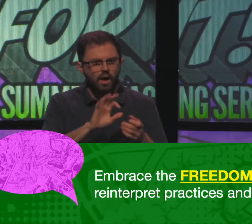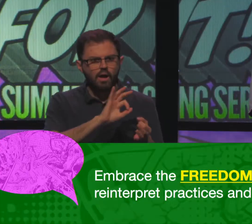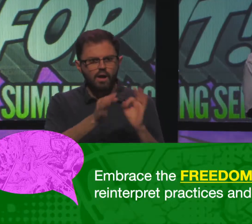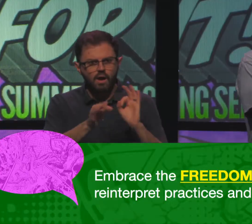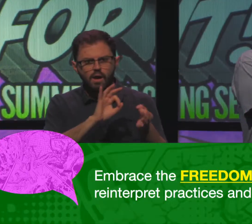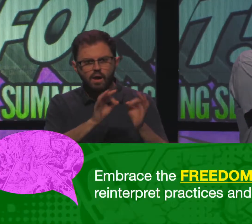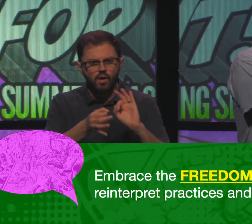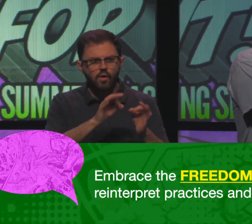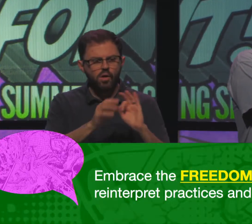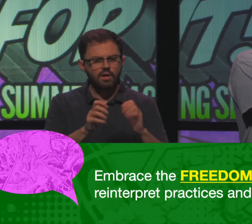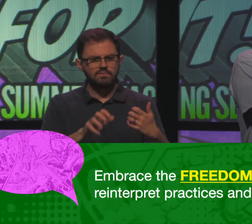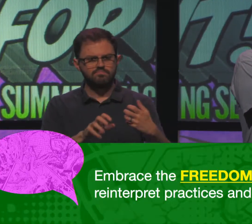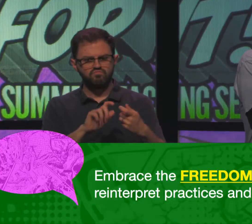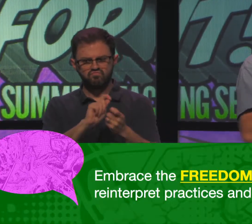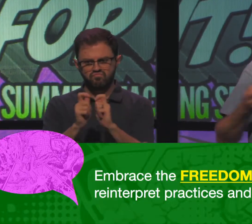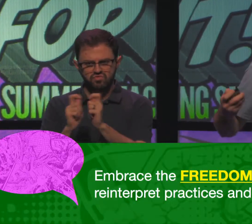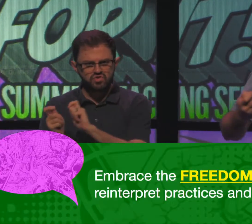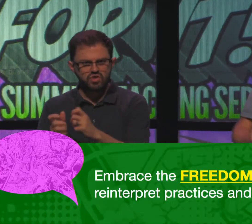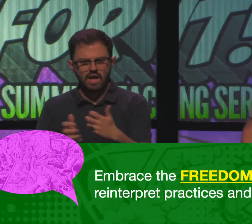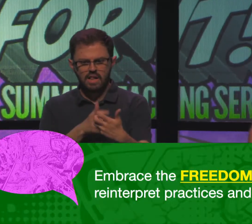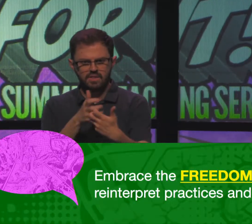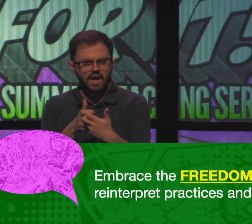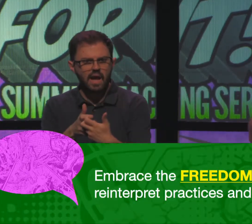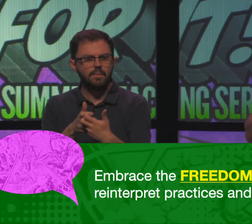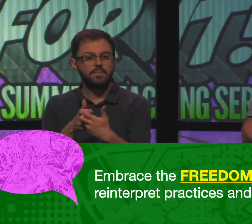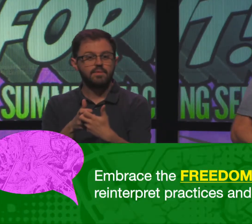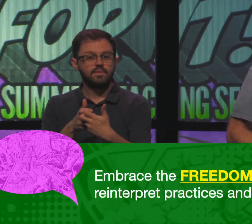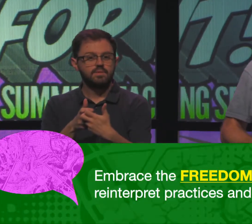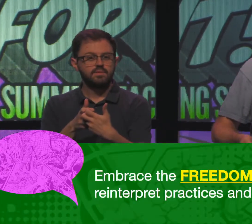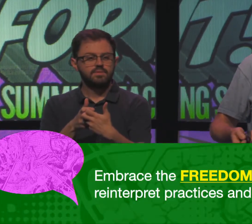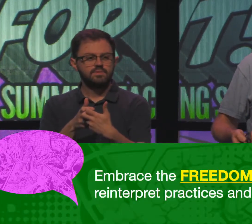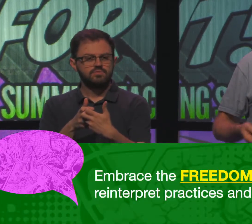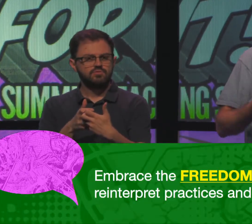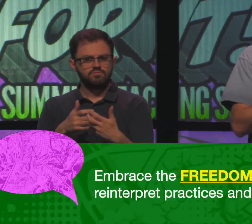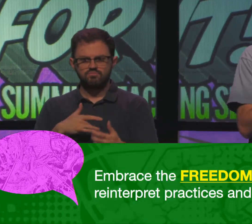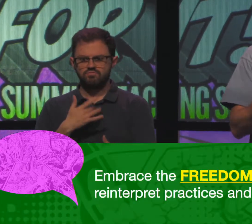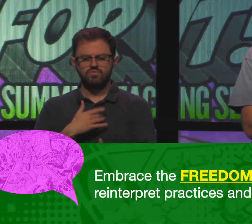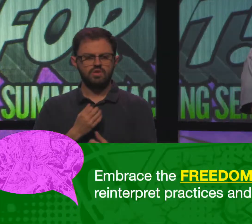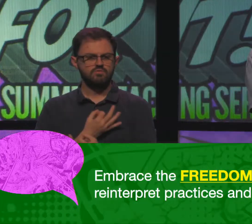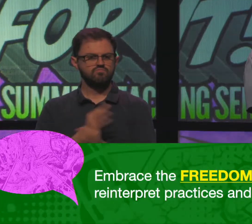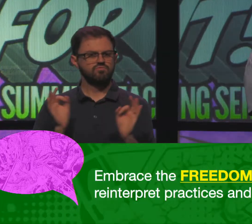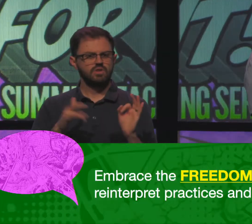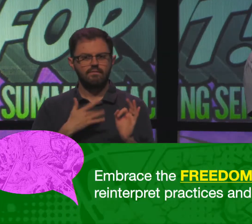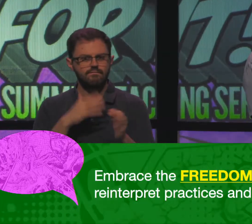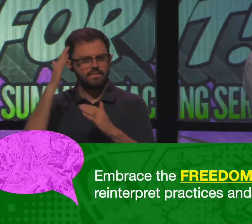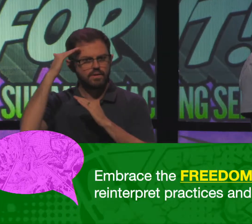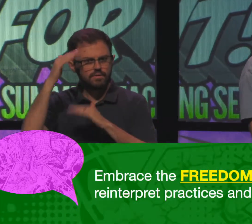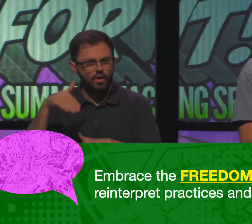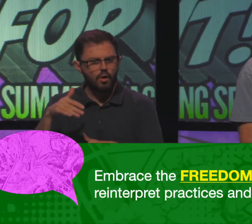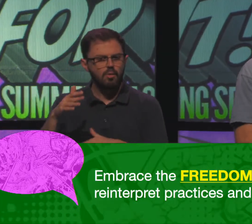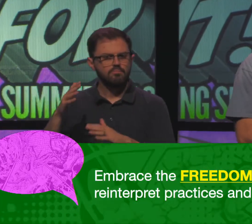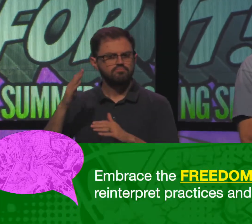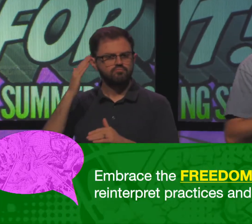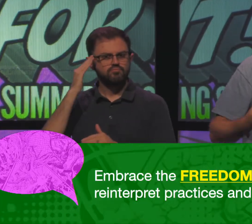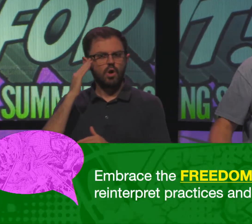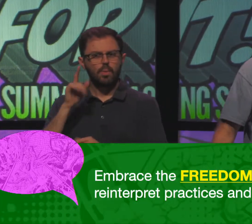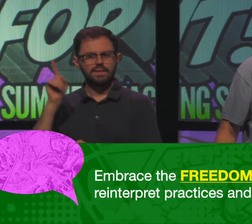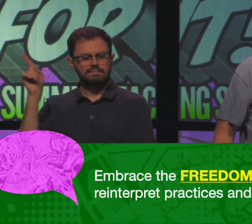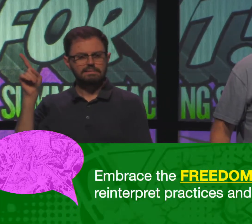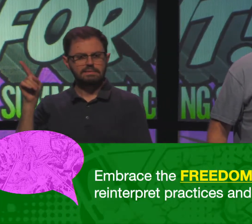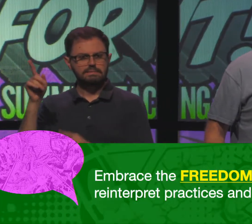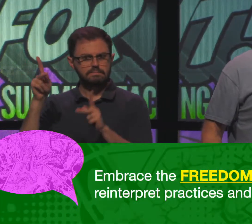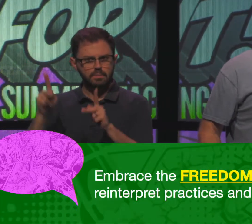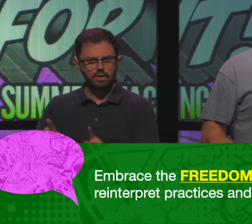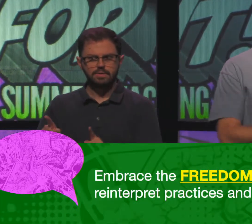it. Walk into it with freedom and hope, knowing that even the one we follow, this Jesus of